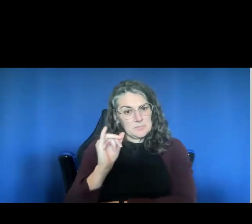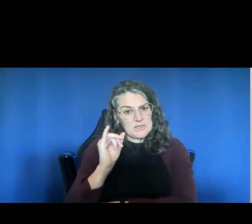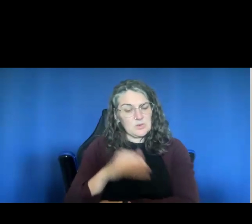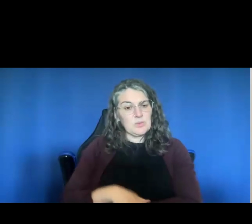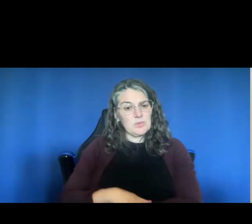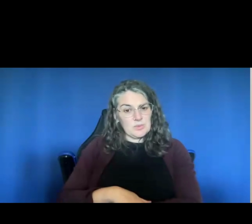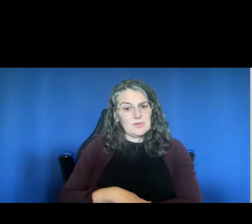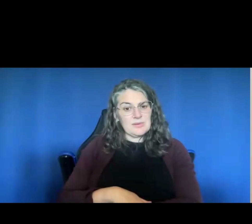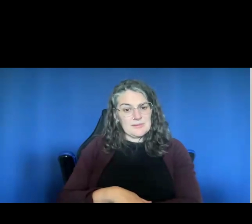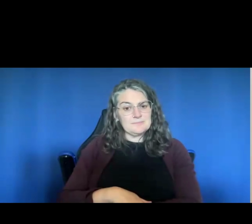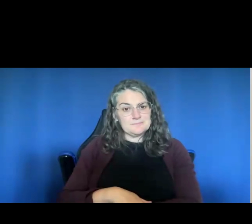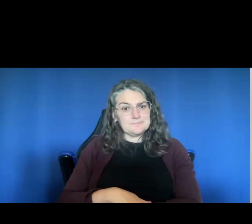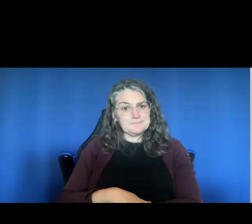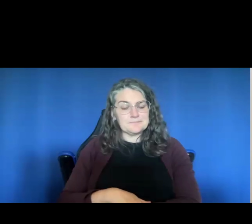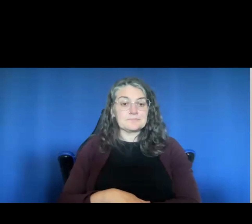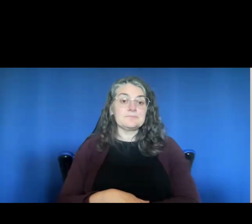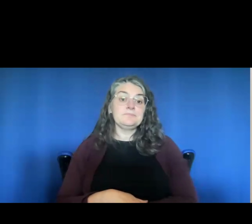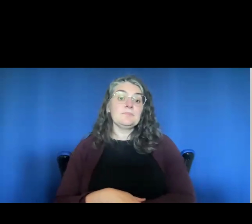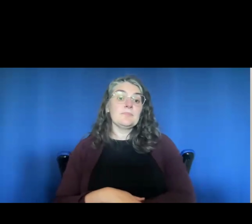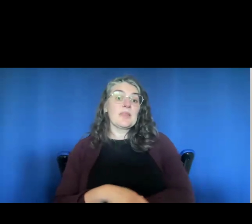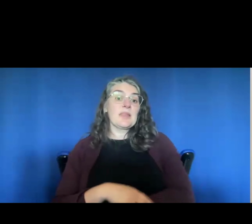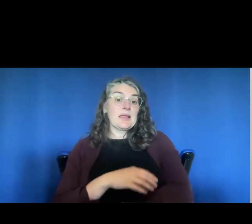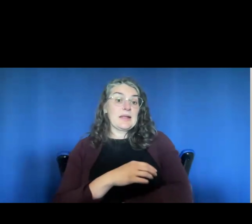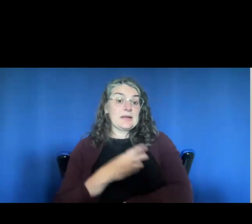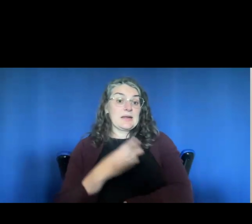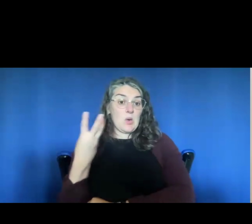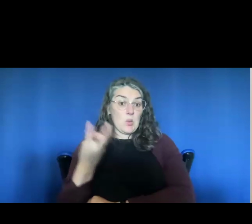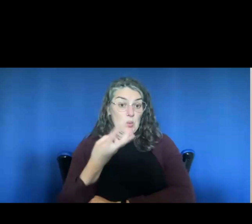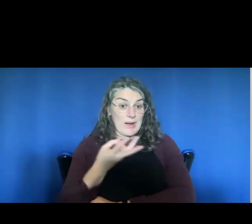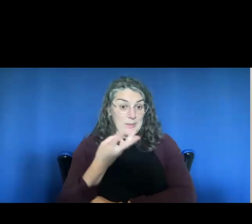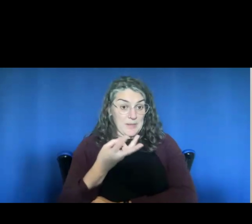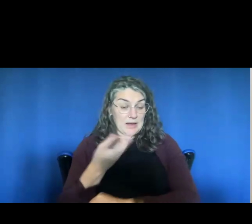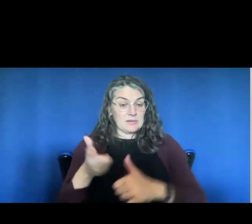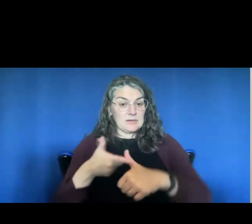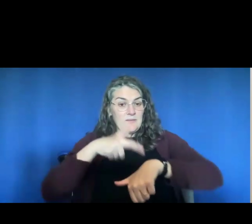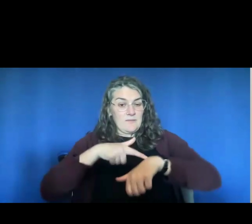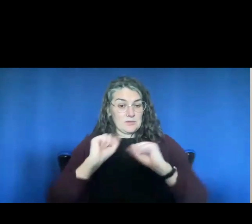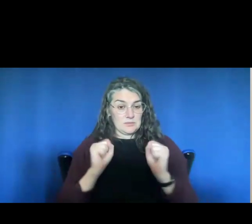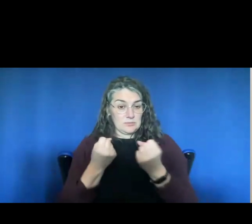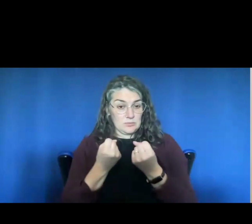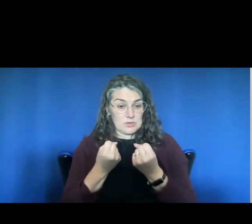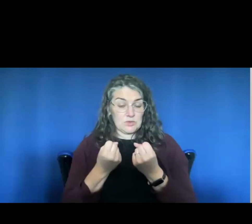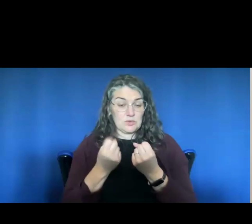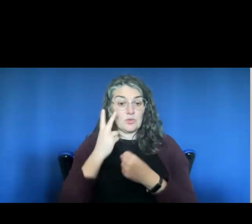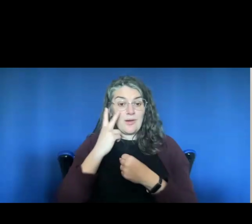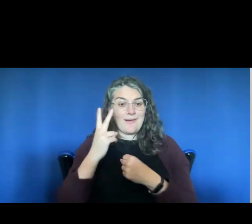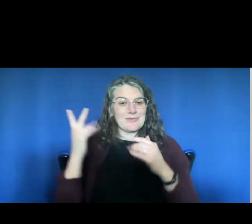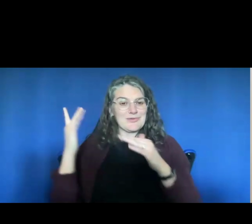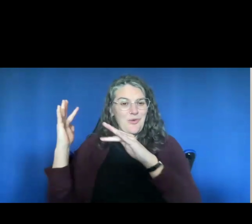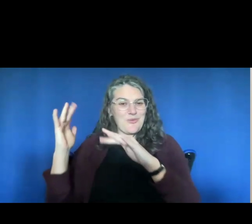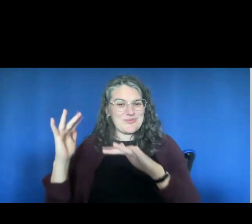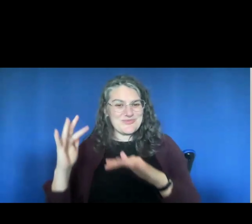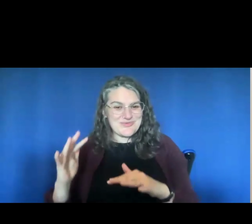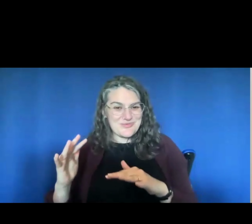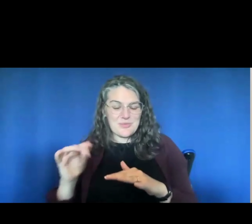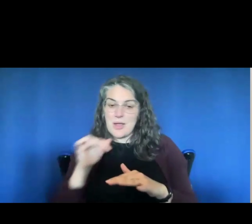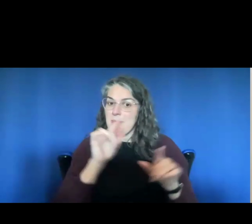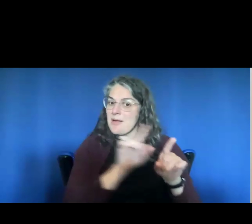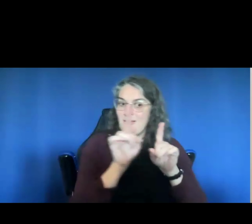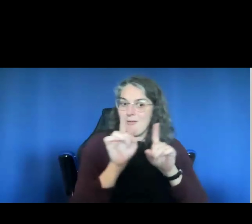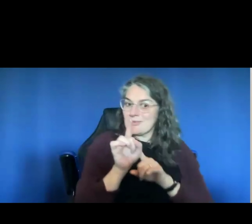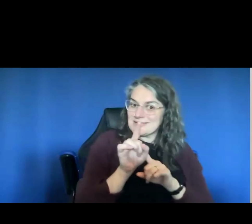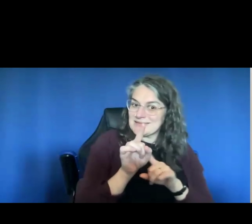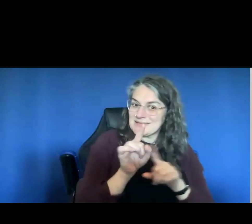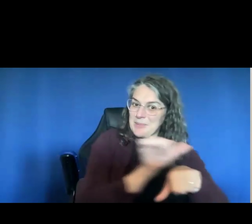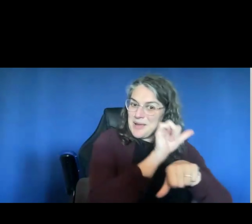My first winter in Winnipeg, I witnessed days and days of snow, but not the snow I was used to falling on the prairies where